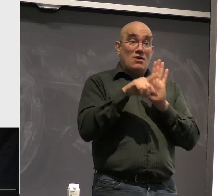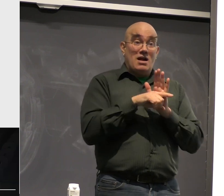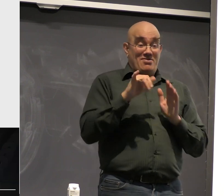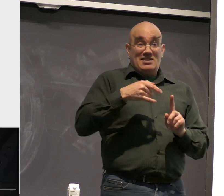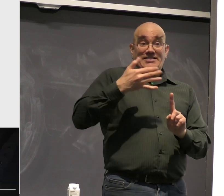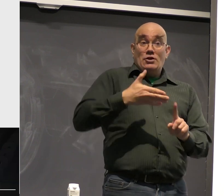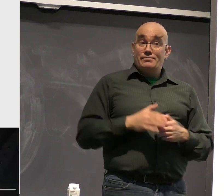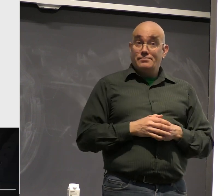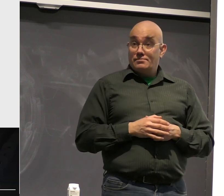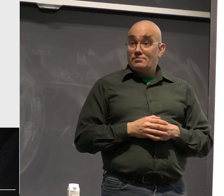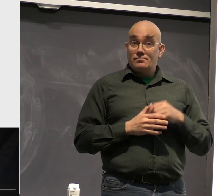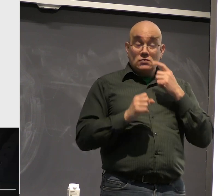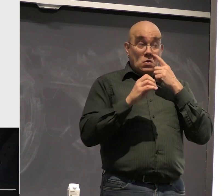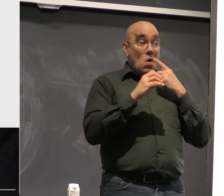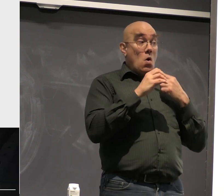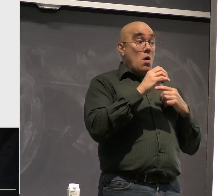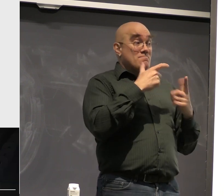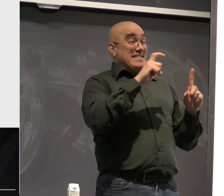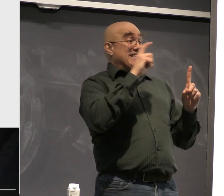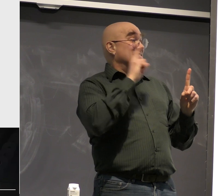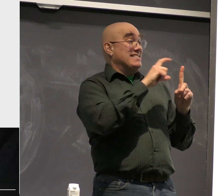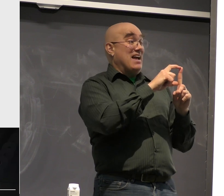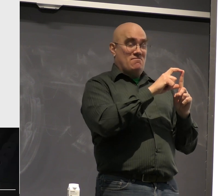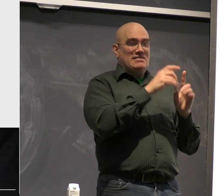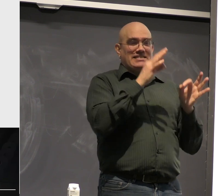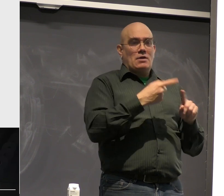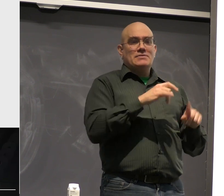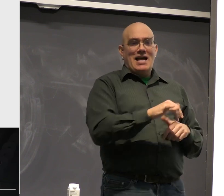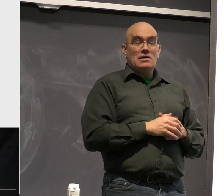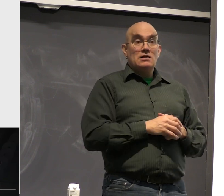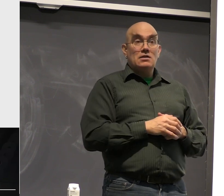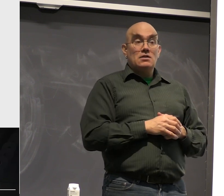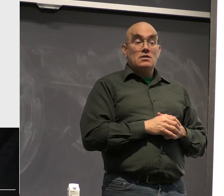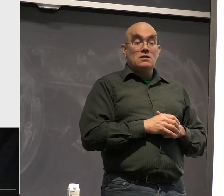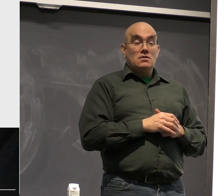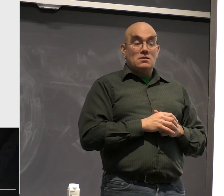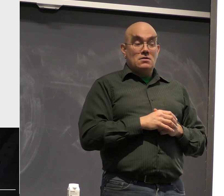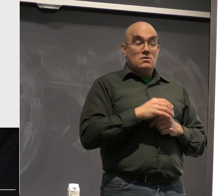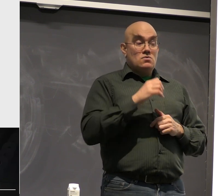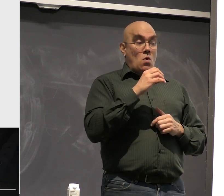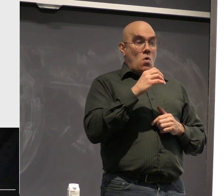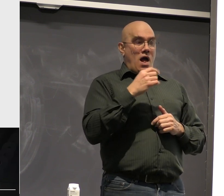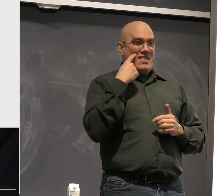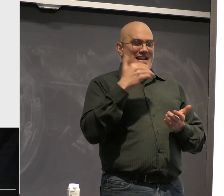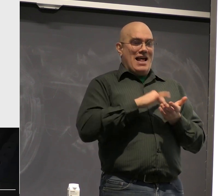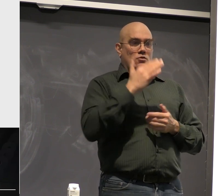our shared background experiences. Yes, those are all still there, but that capital D deaf, it definitely comes from there. So I